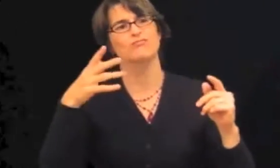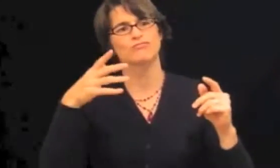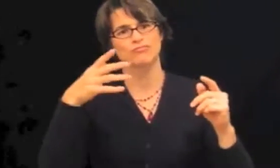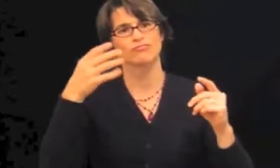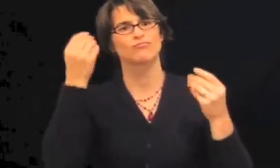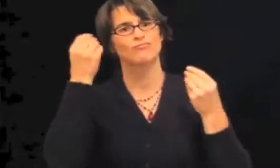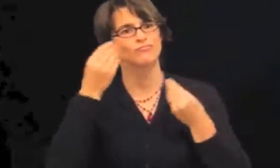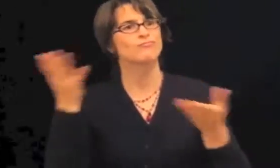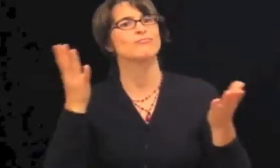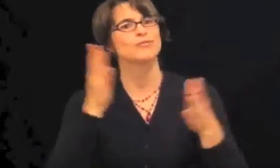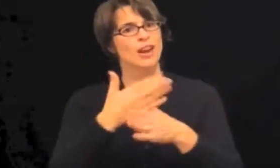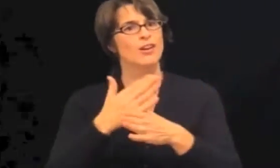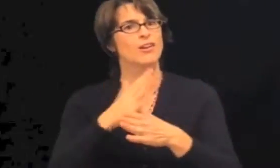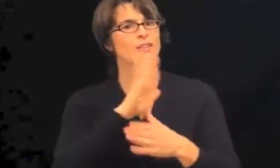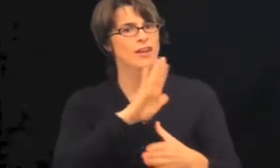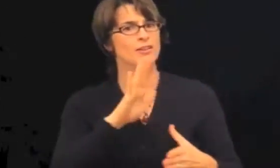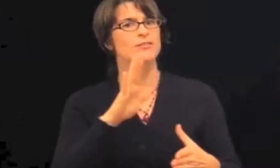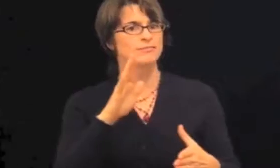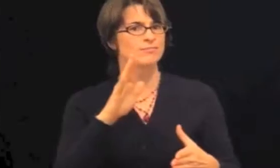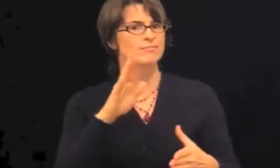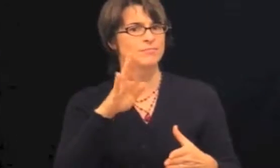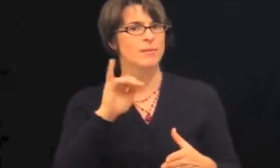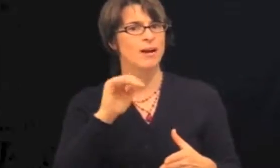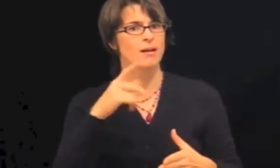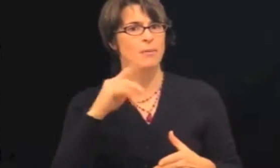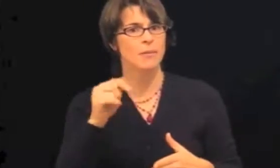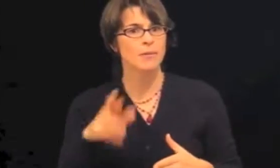Some people with bipolar are violent, but generally not.